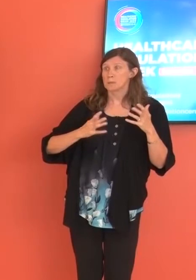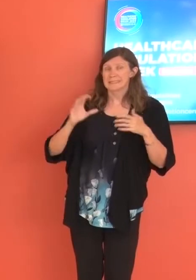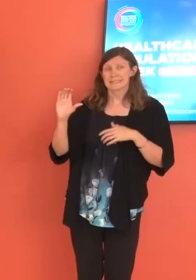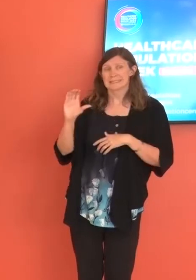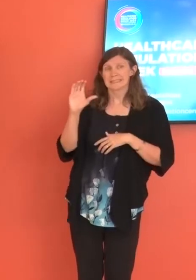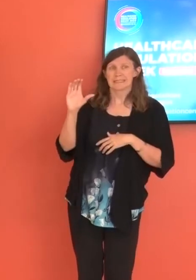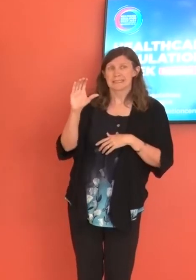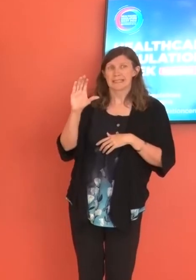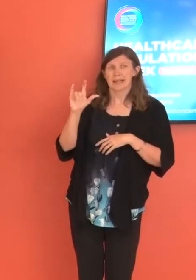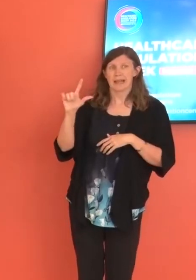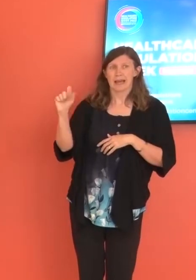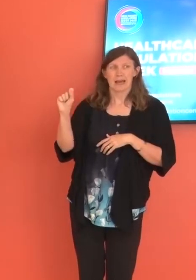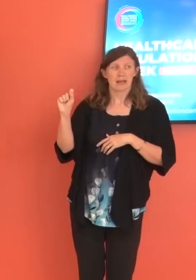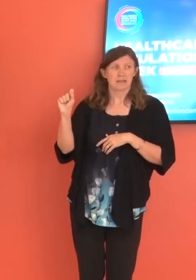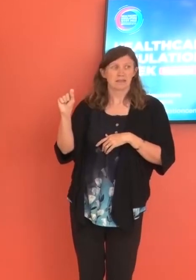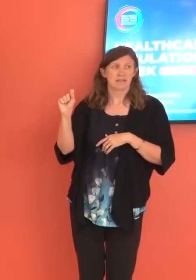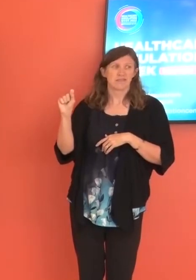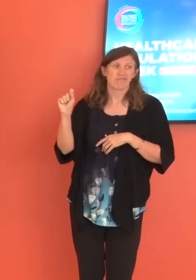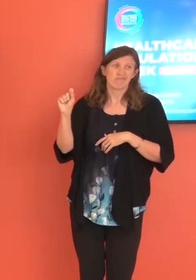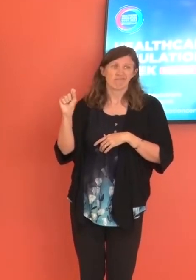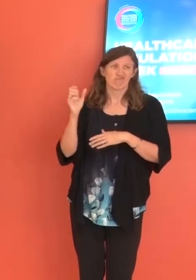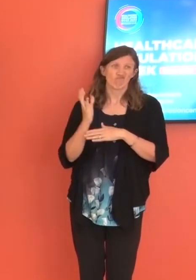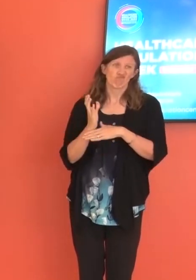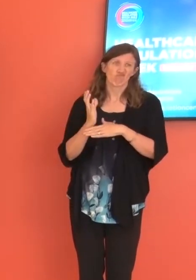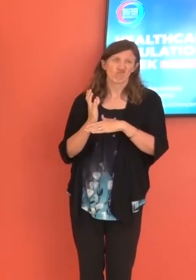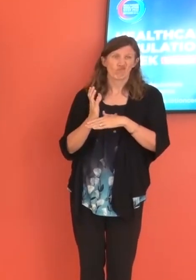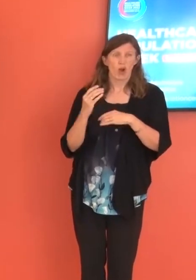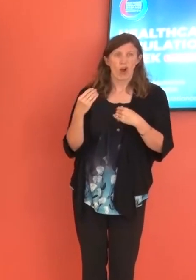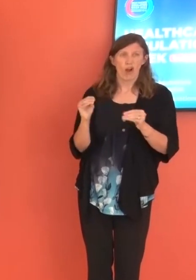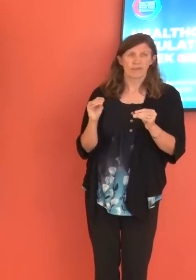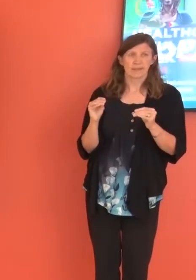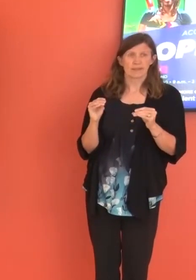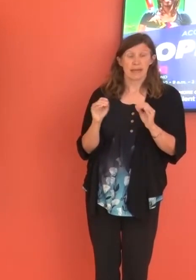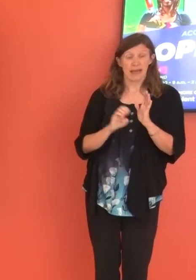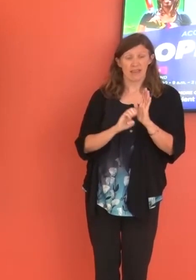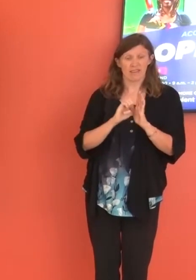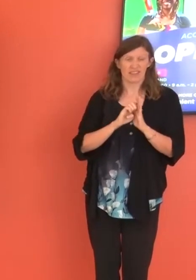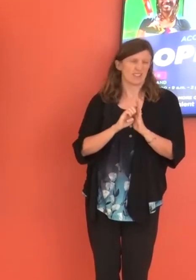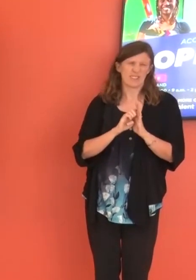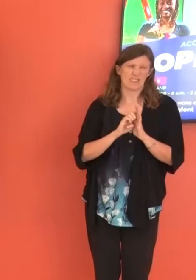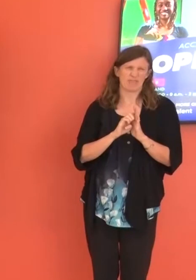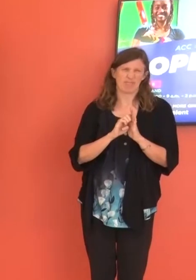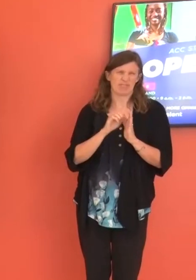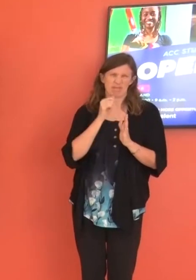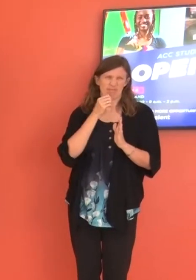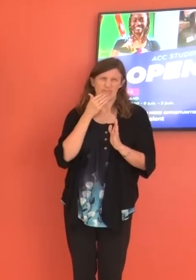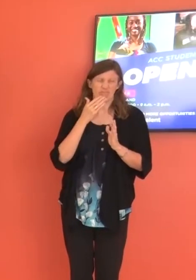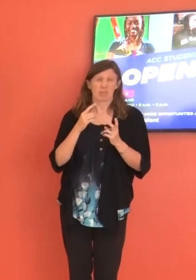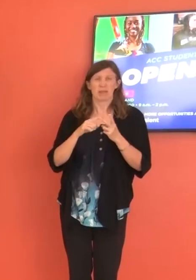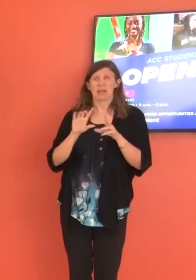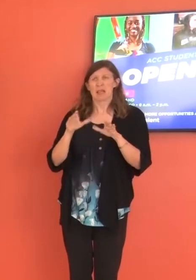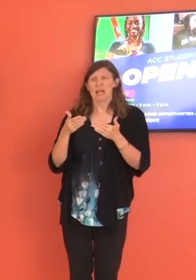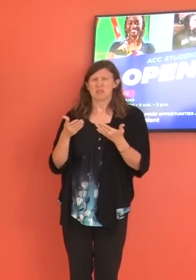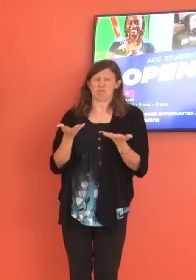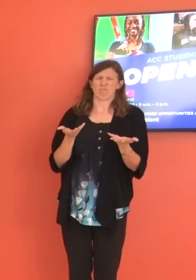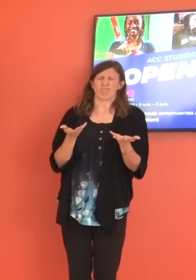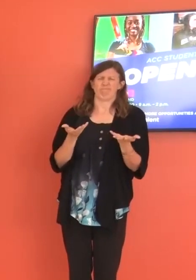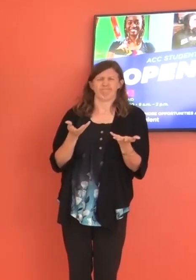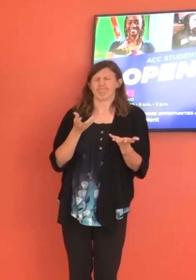C-class office space. And so the elevators were not adequate. The classroom space was not